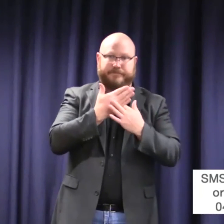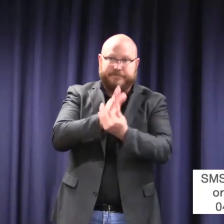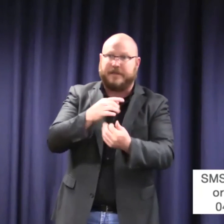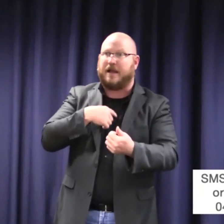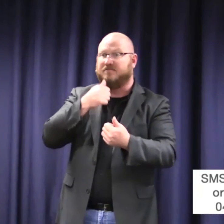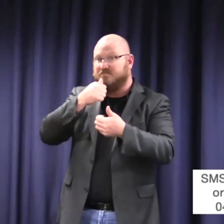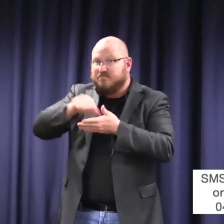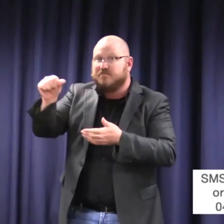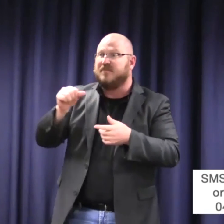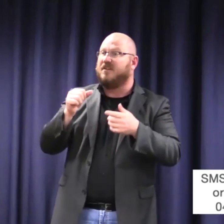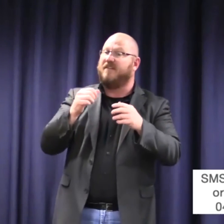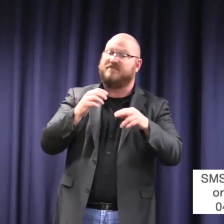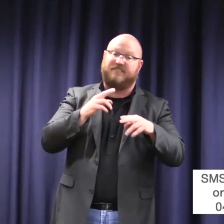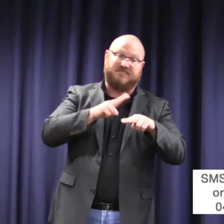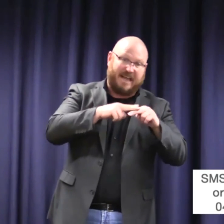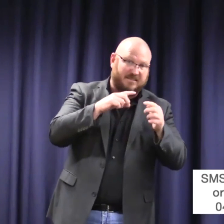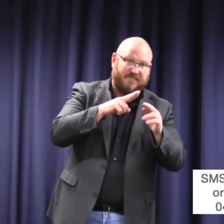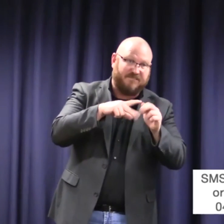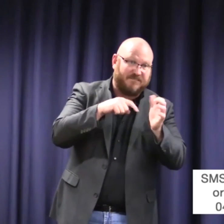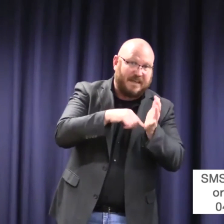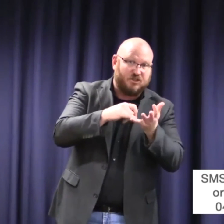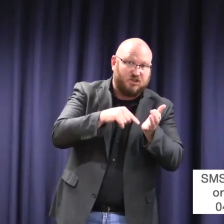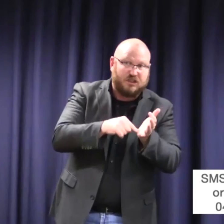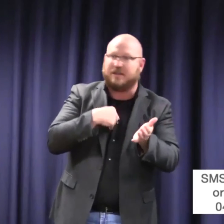see what exactly it entails.